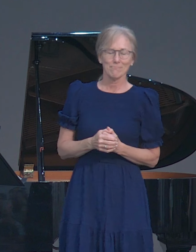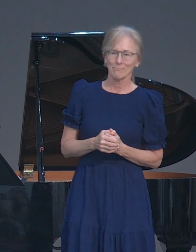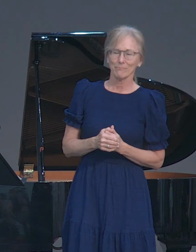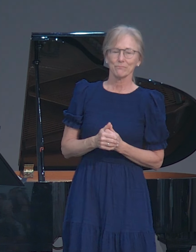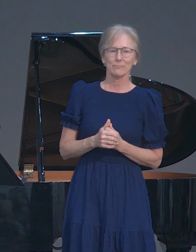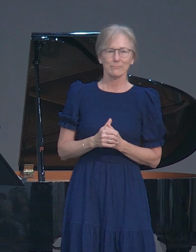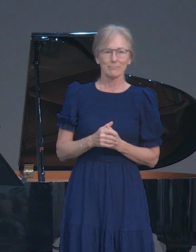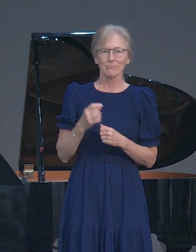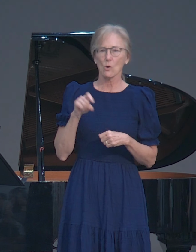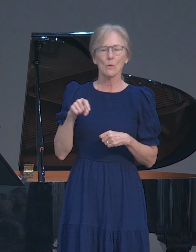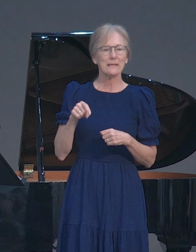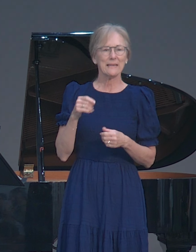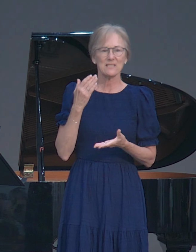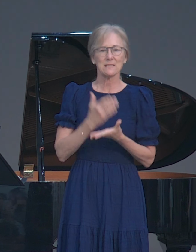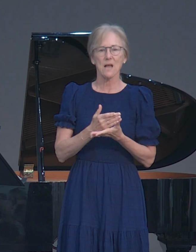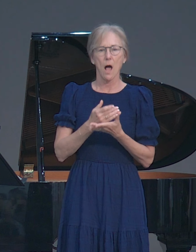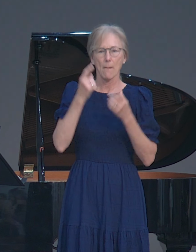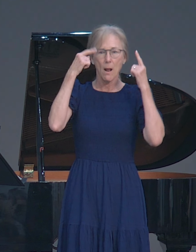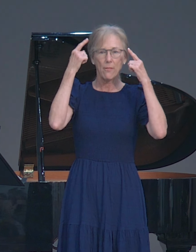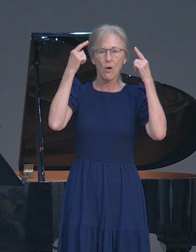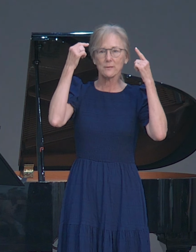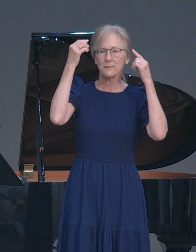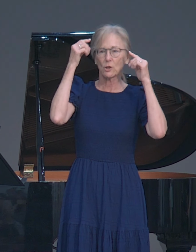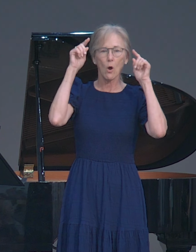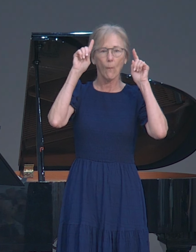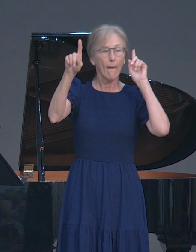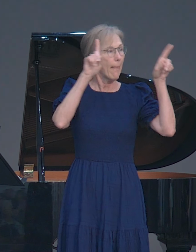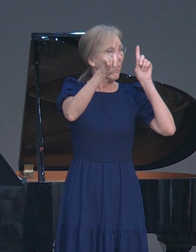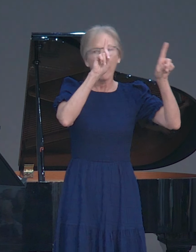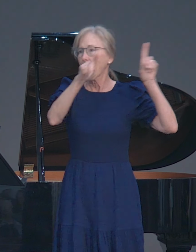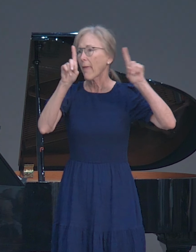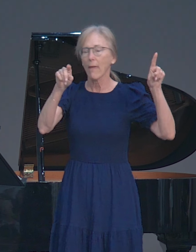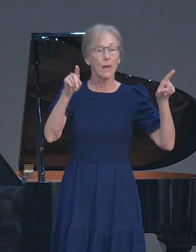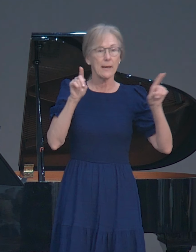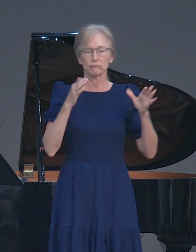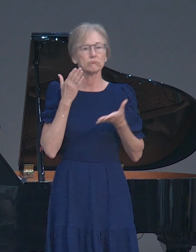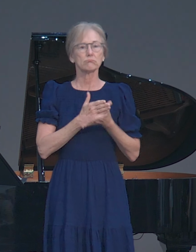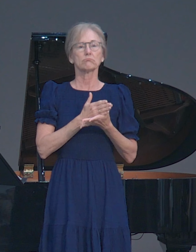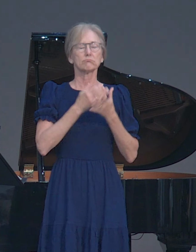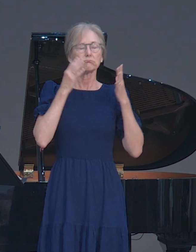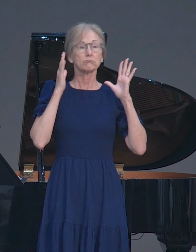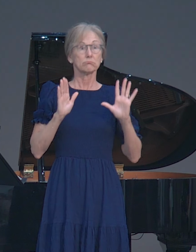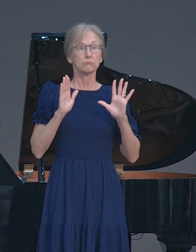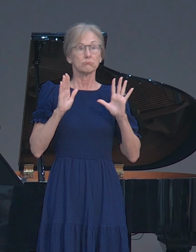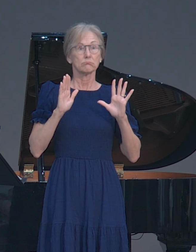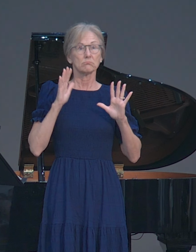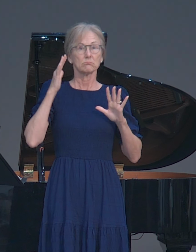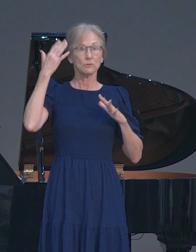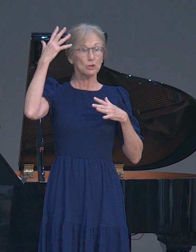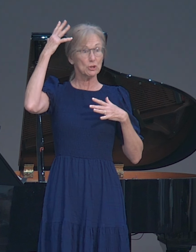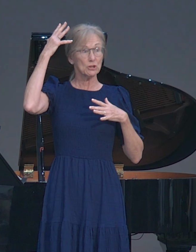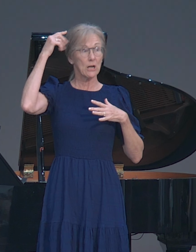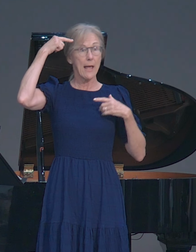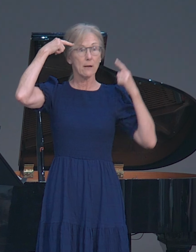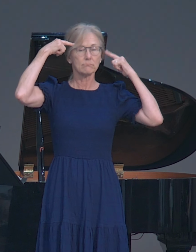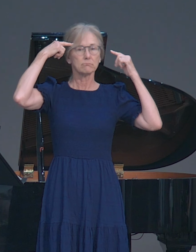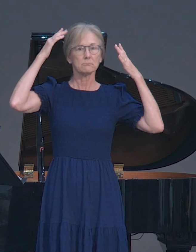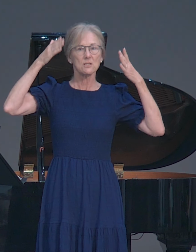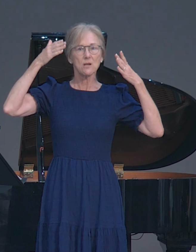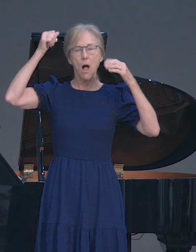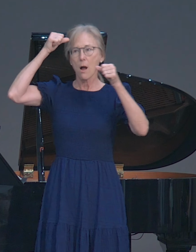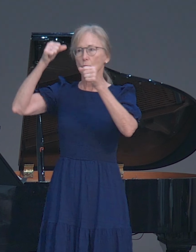stop running our thoughts down every highway of life, and to just be still and remember Jesus. And that